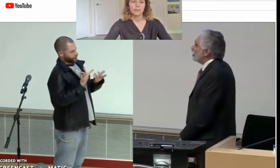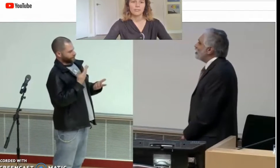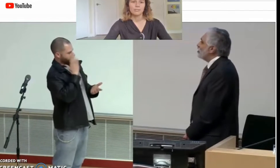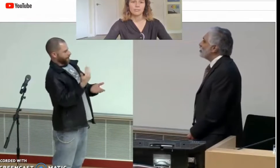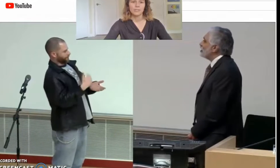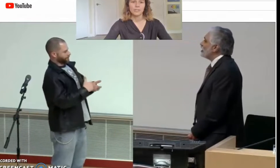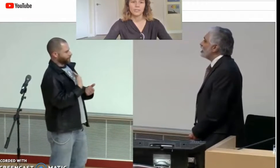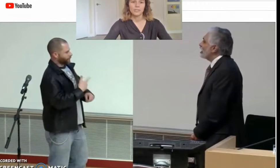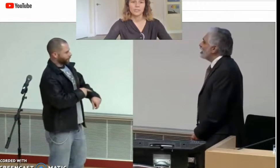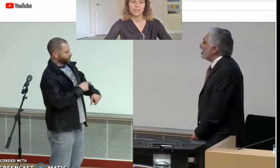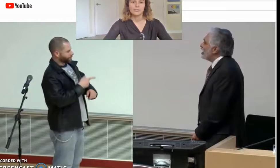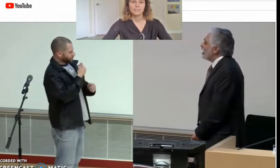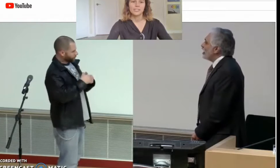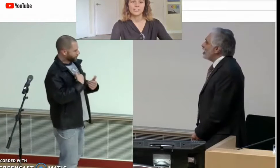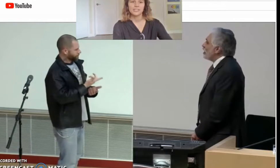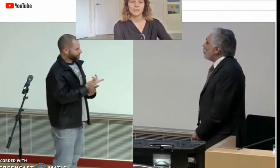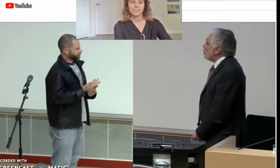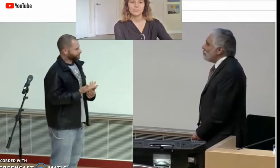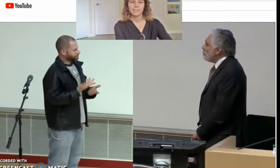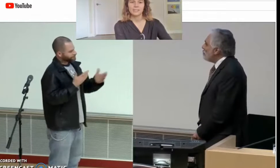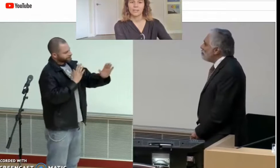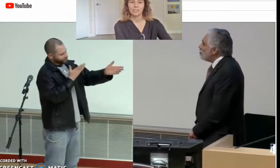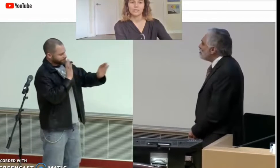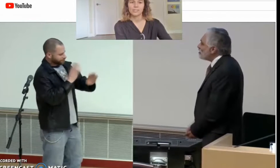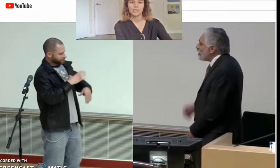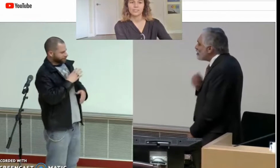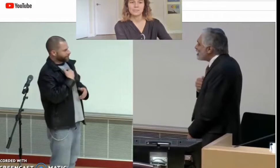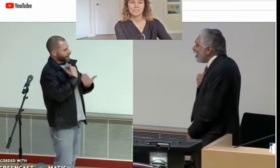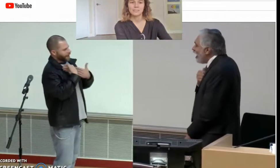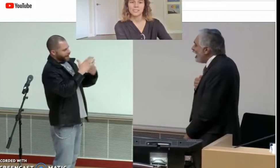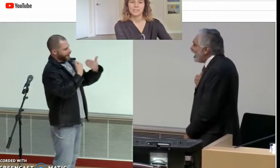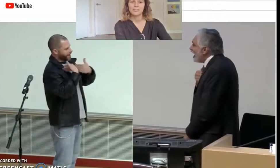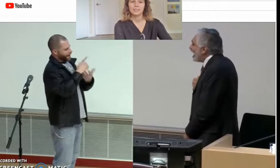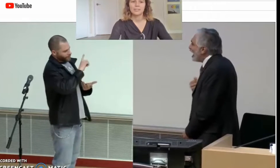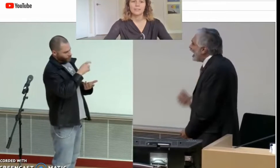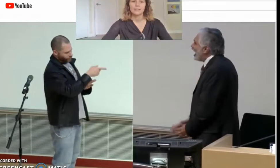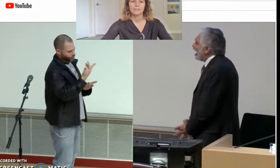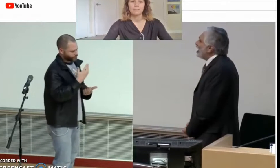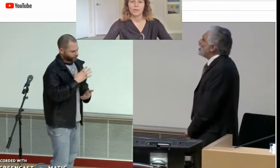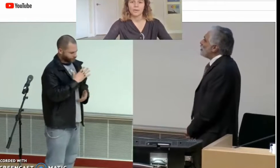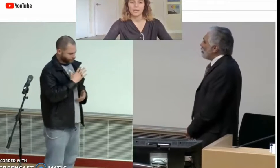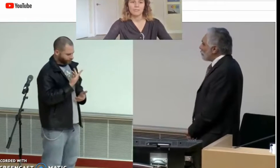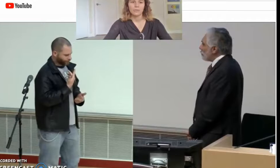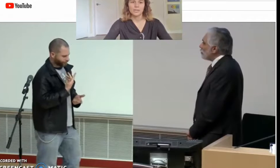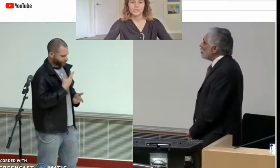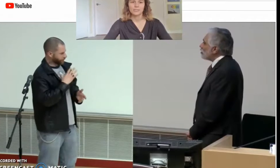I was one of your clients 15 years ago, and it's been such a long time since I've seen you. All right, I have a question.